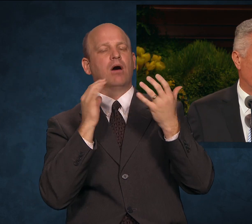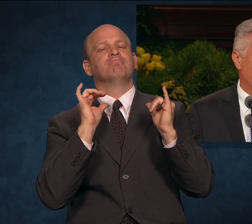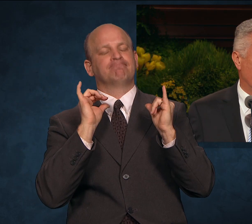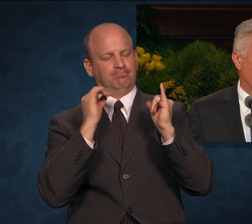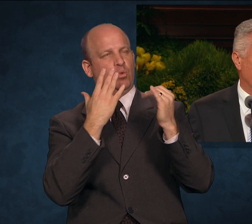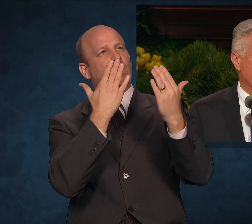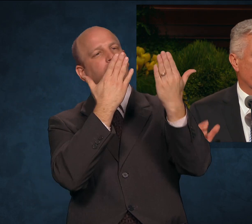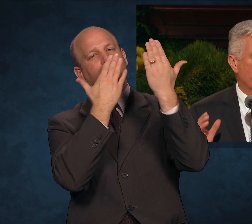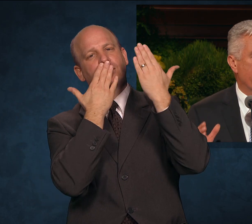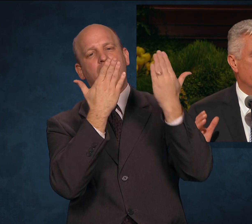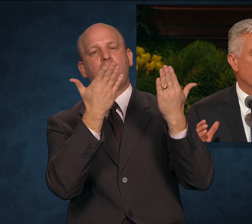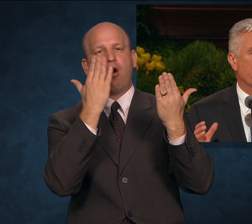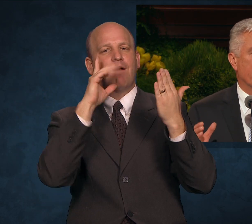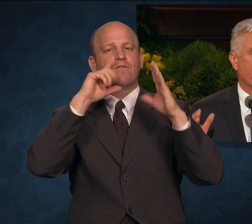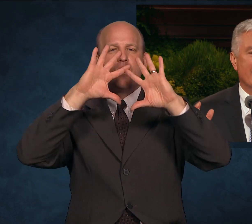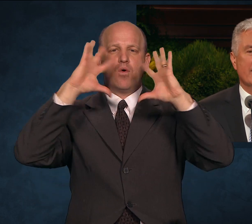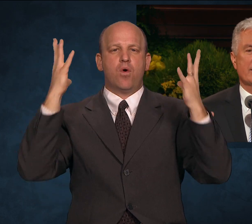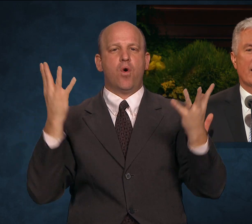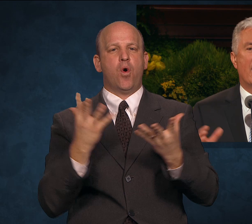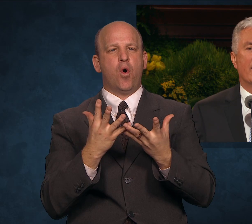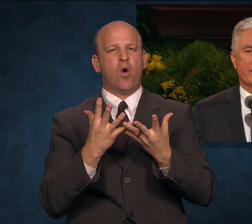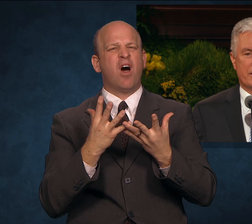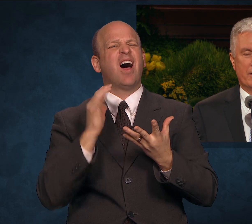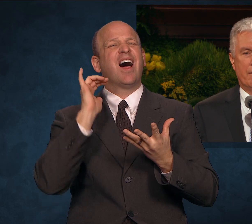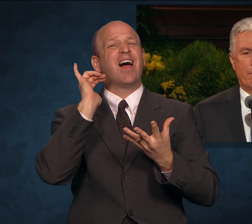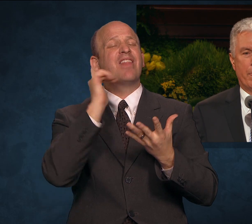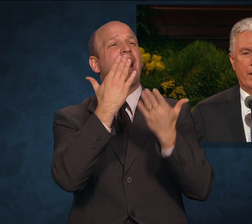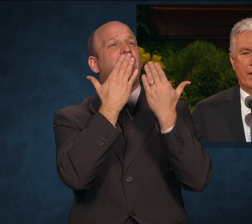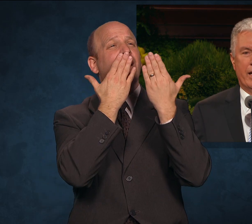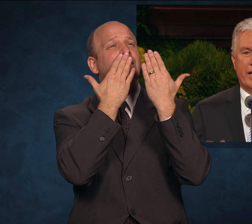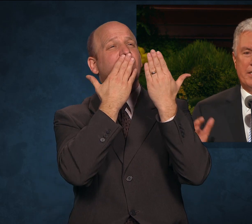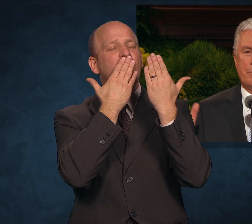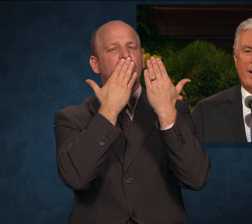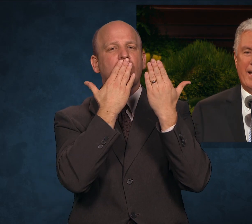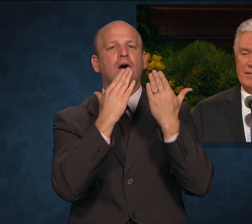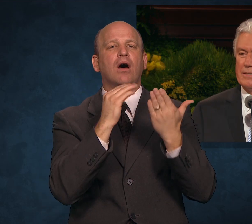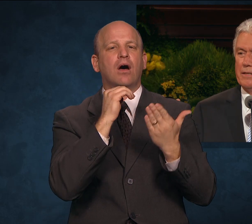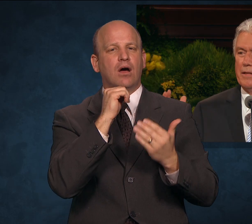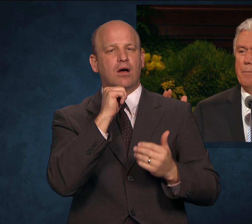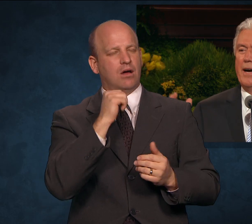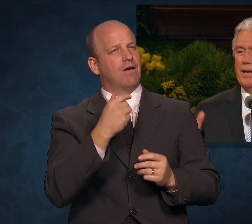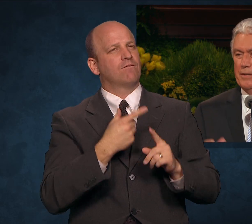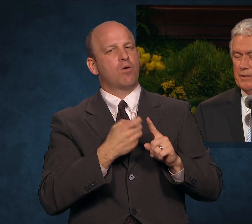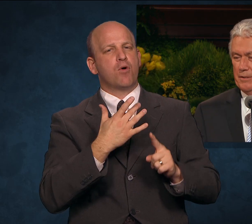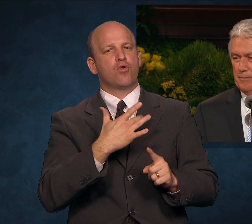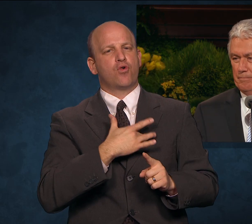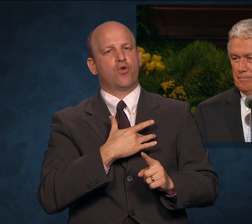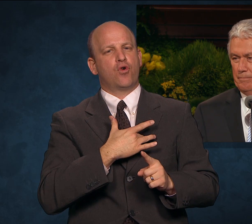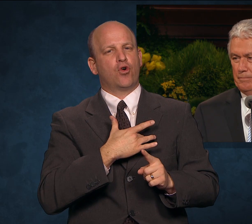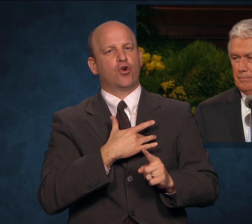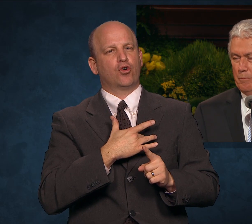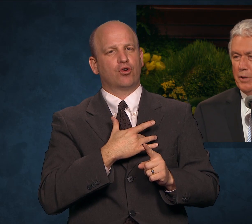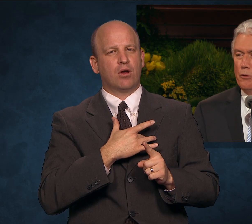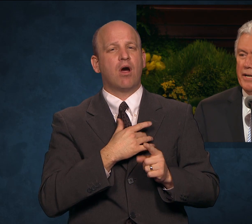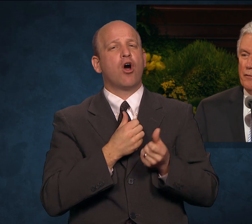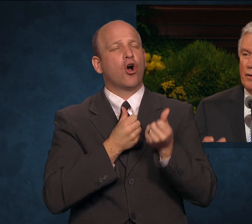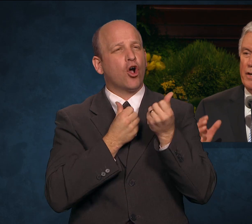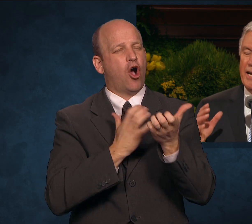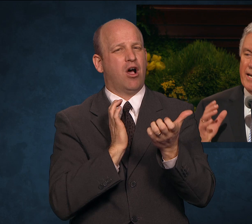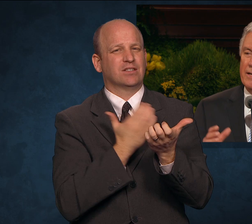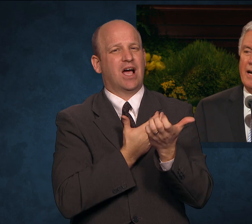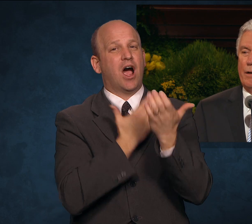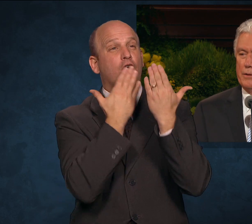Soul it is a gratitude that heals the heart and expands the mind being